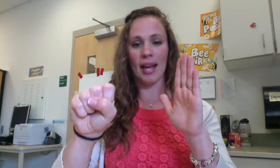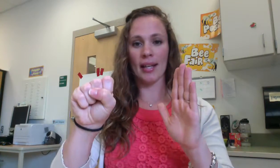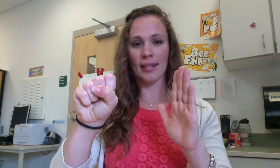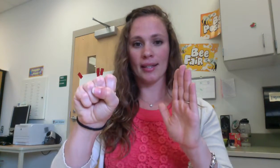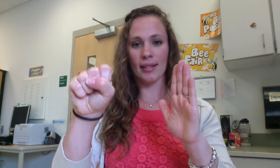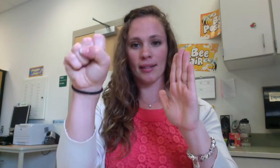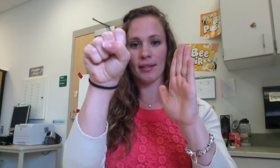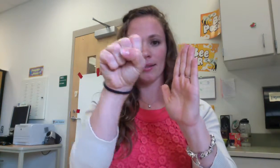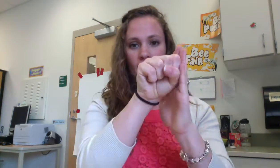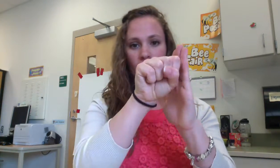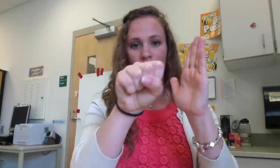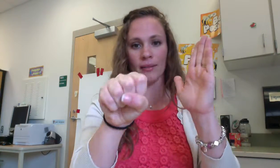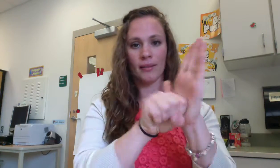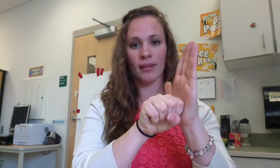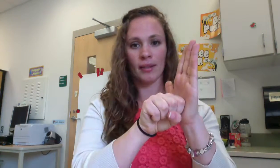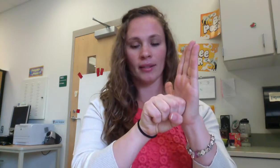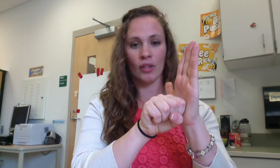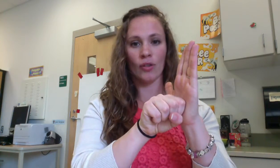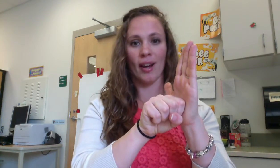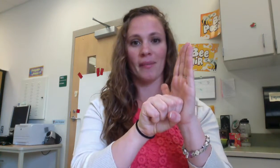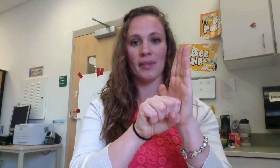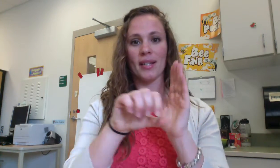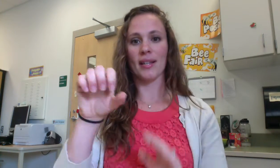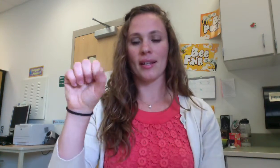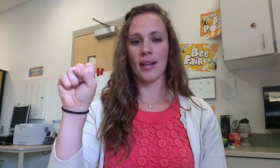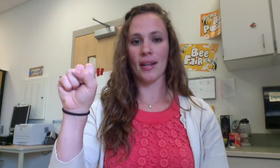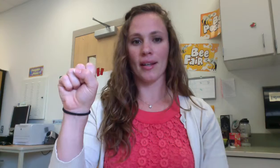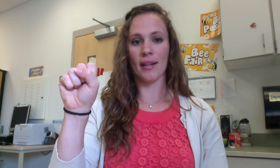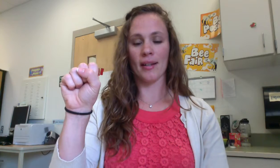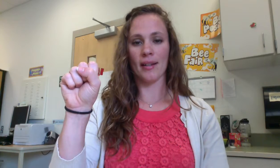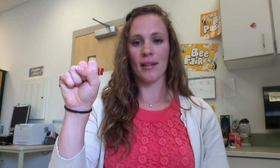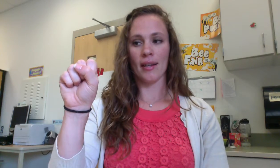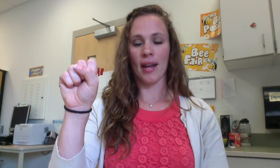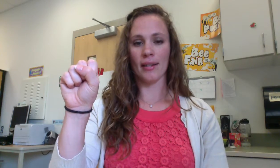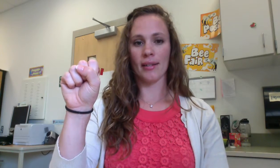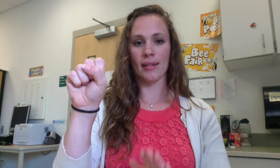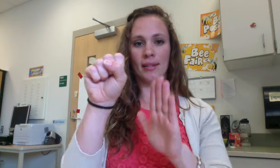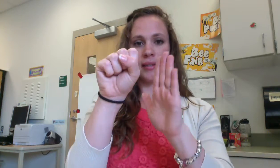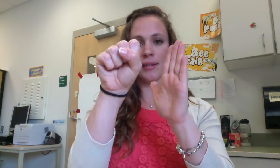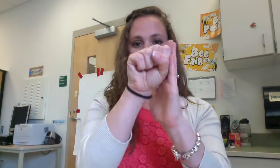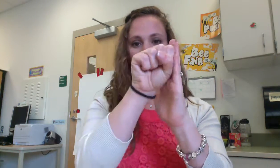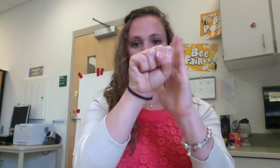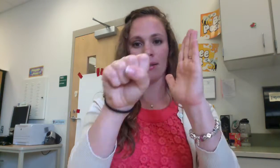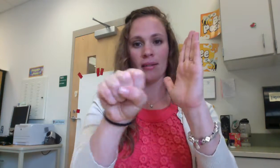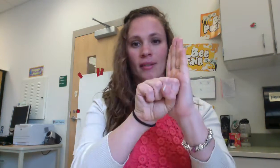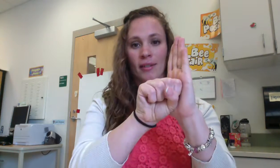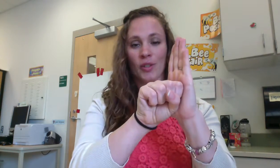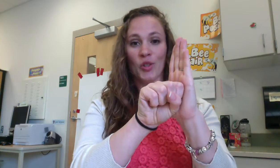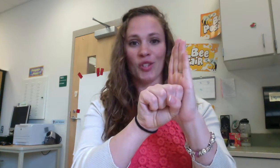S, two times, S, two